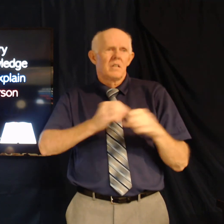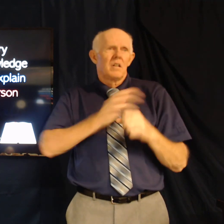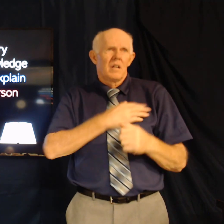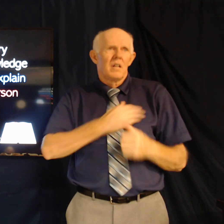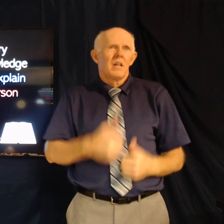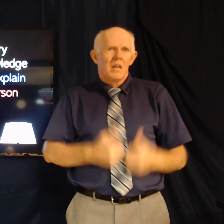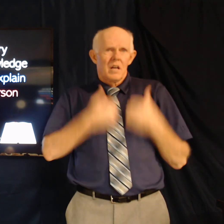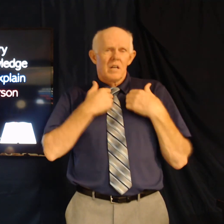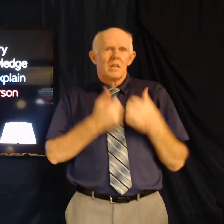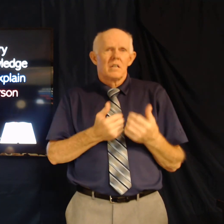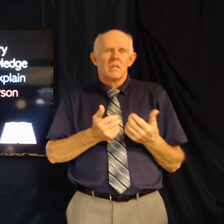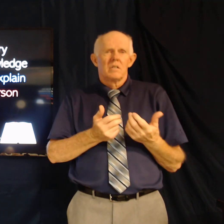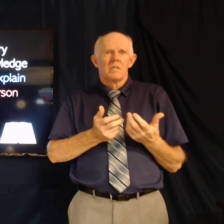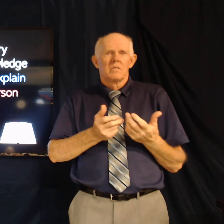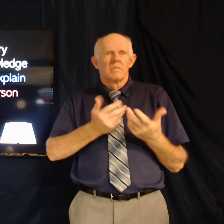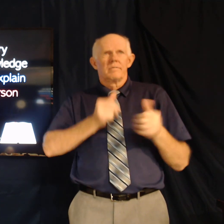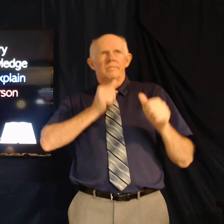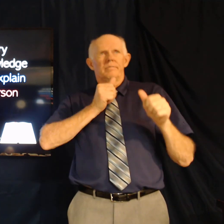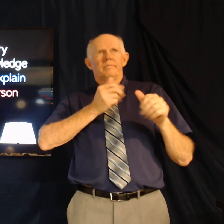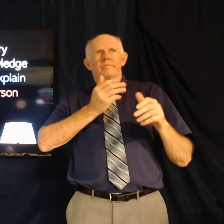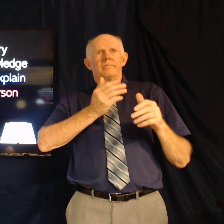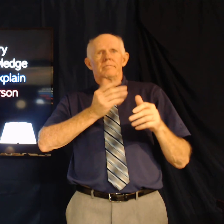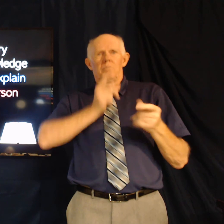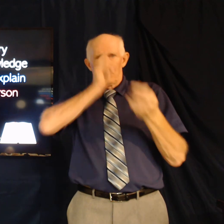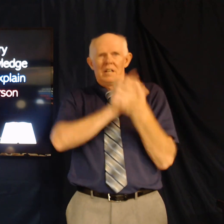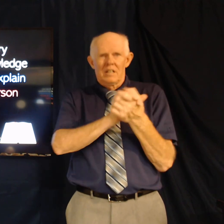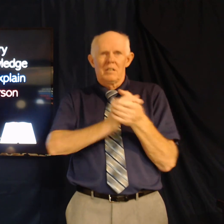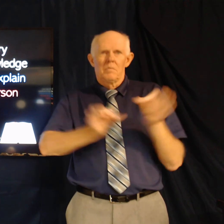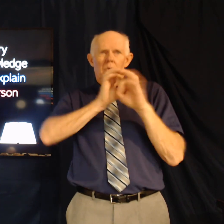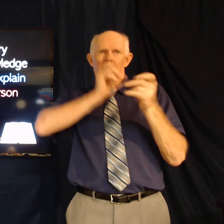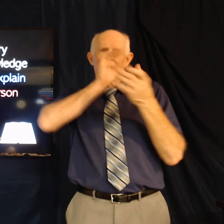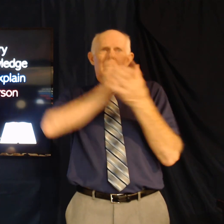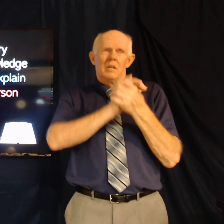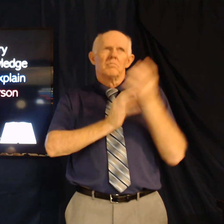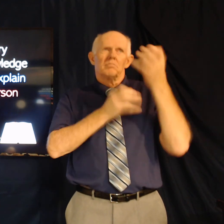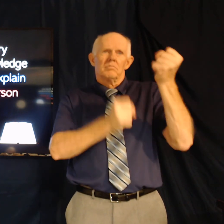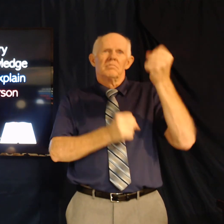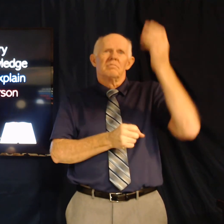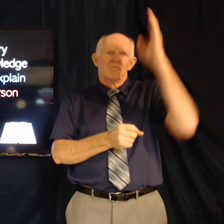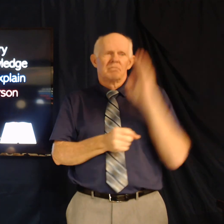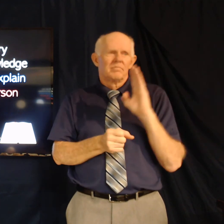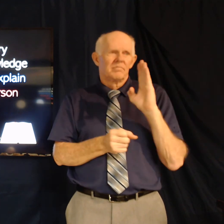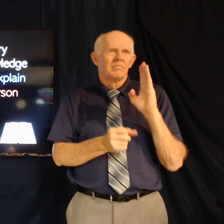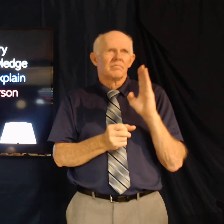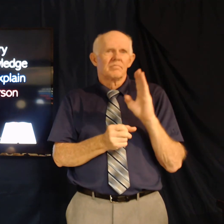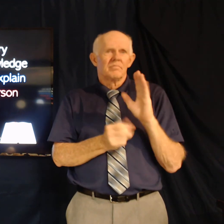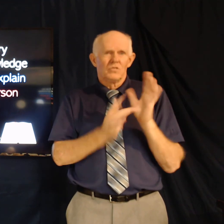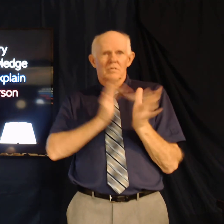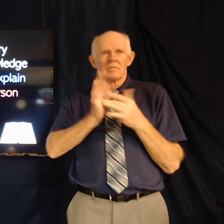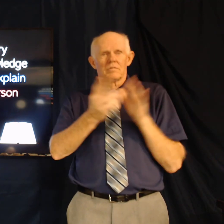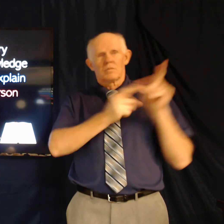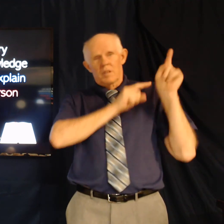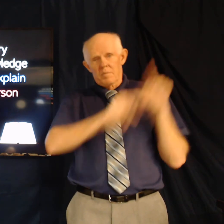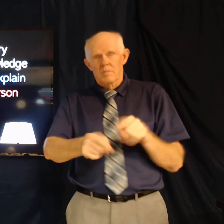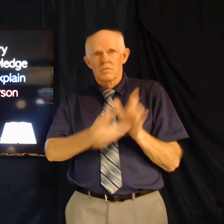is everything in our lives. We believe and we trust